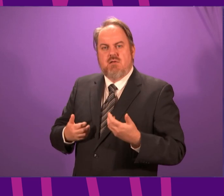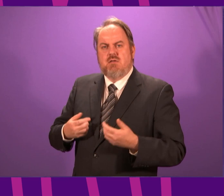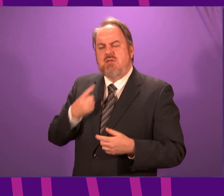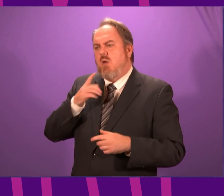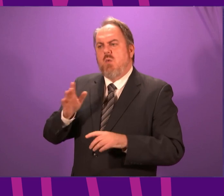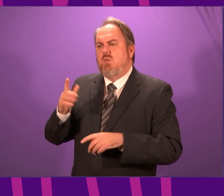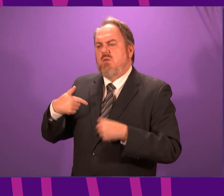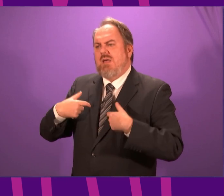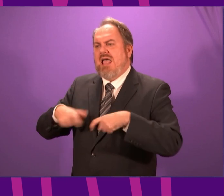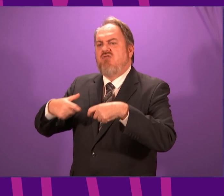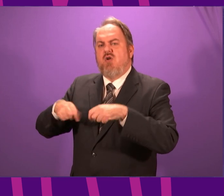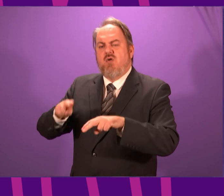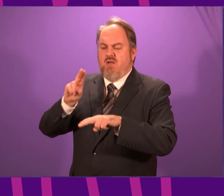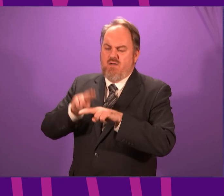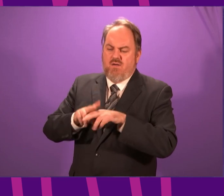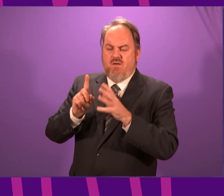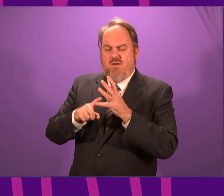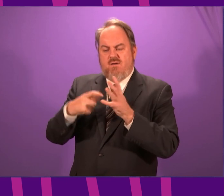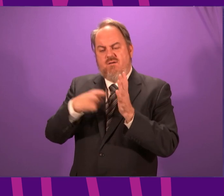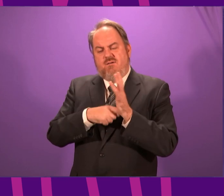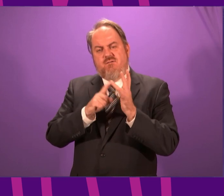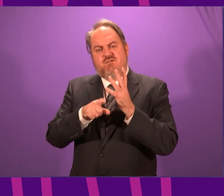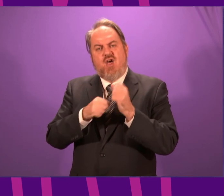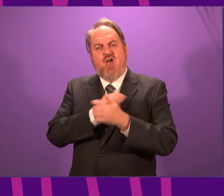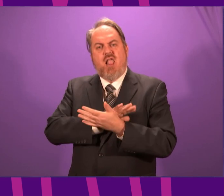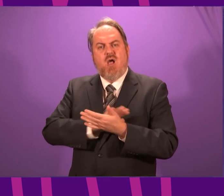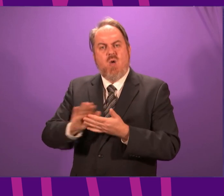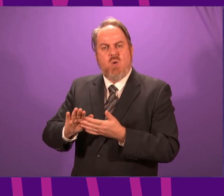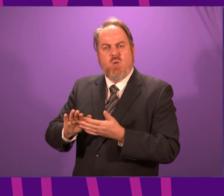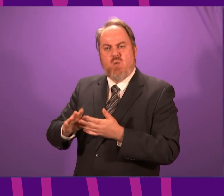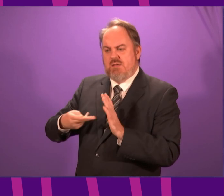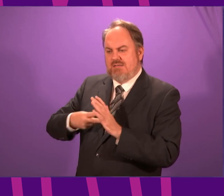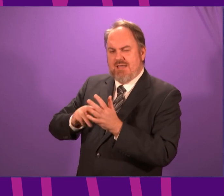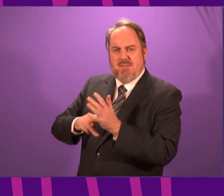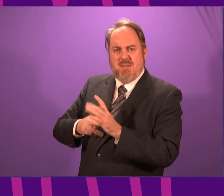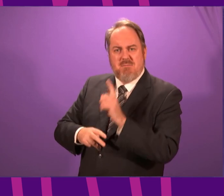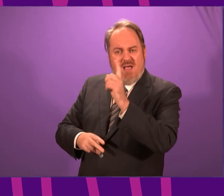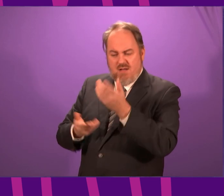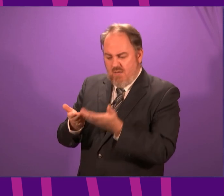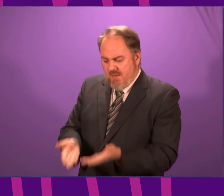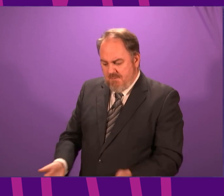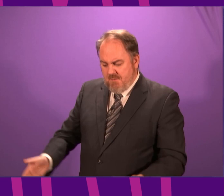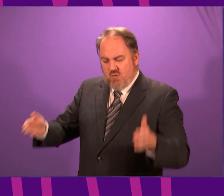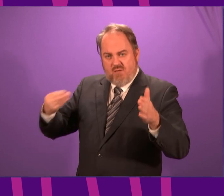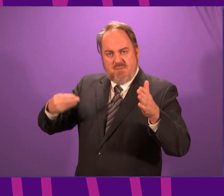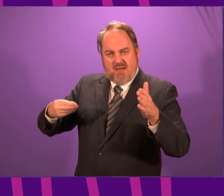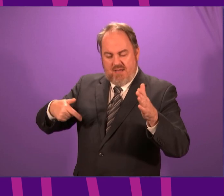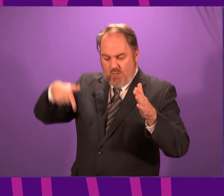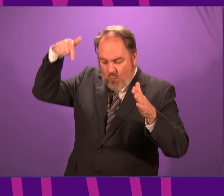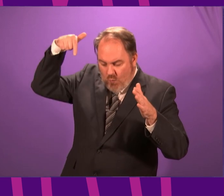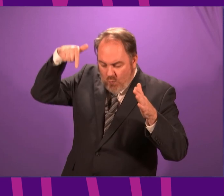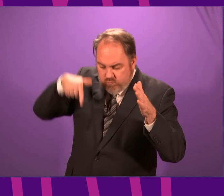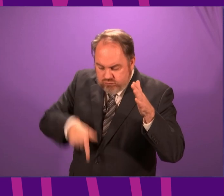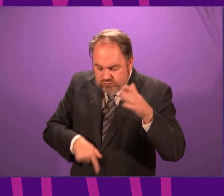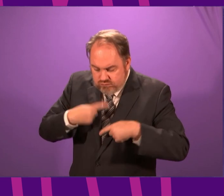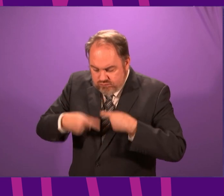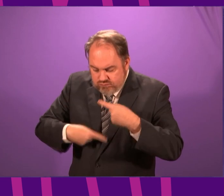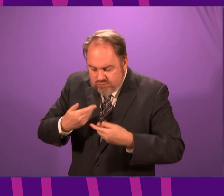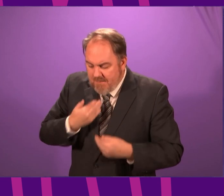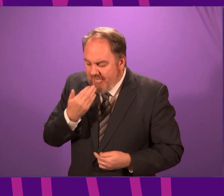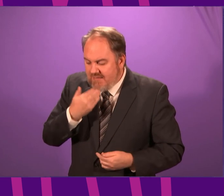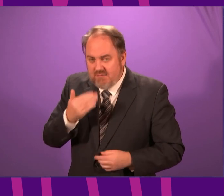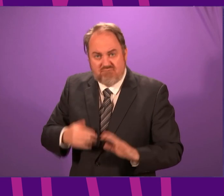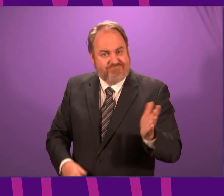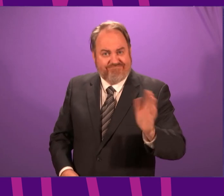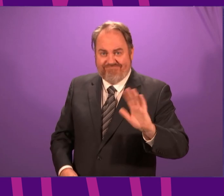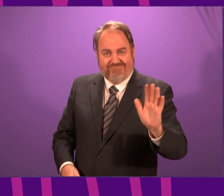we can't stop this, that and the next. There is no endless pot of money about this. And I would urge the SNP to